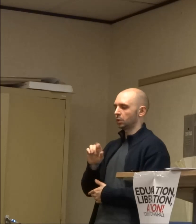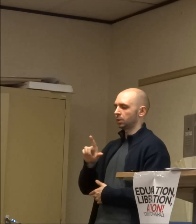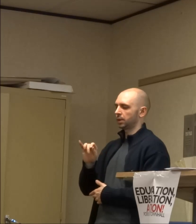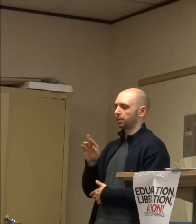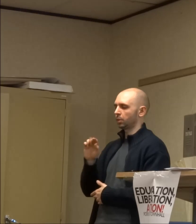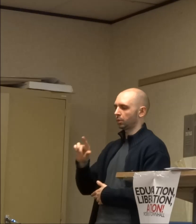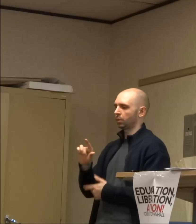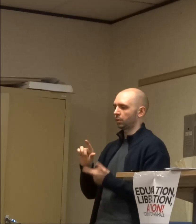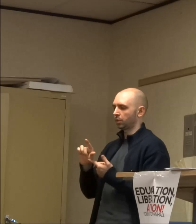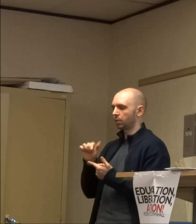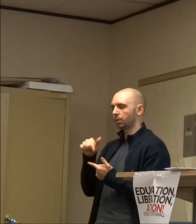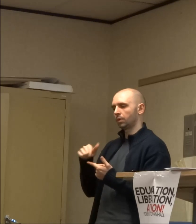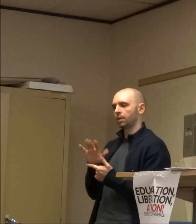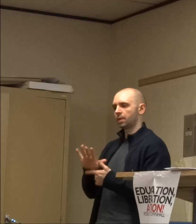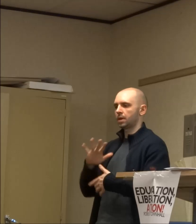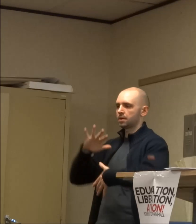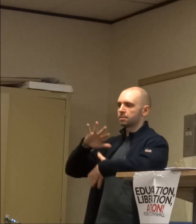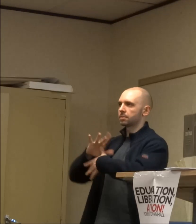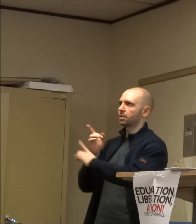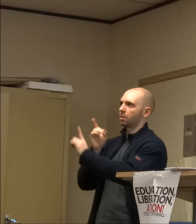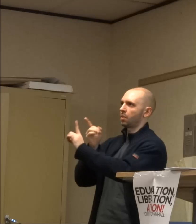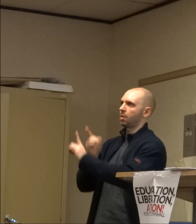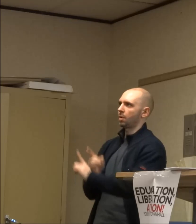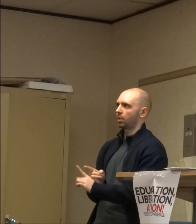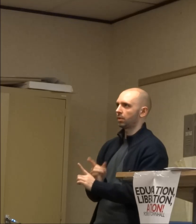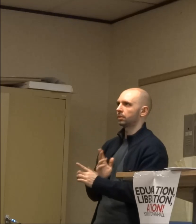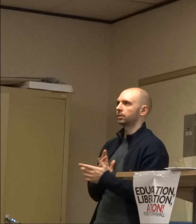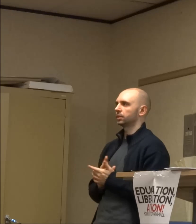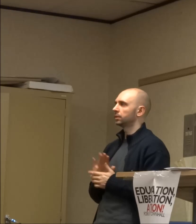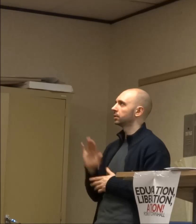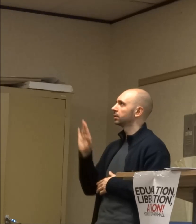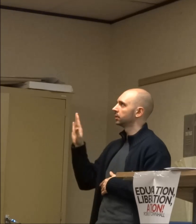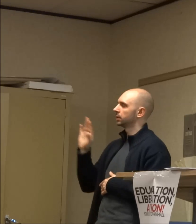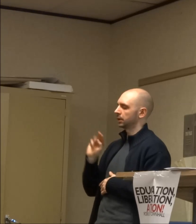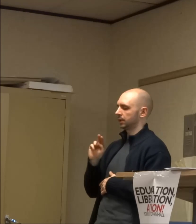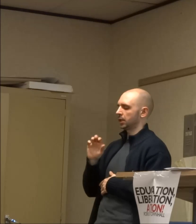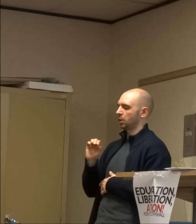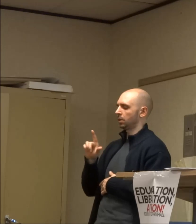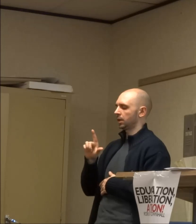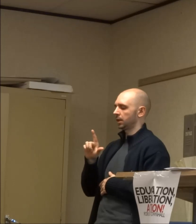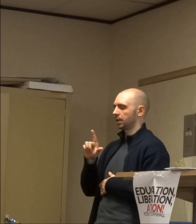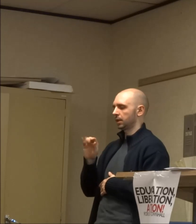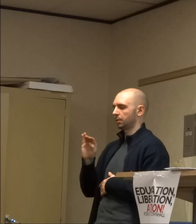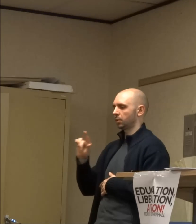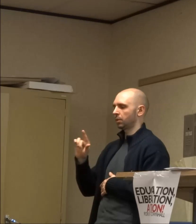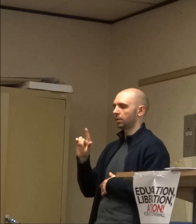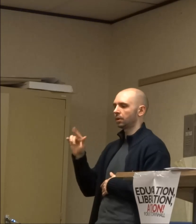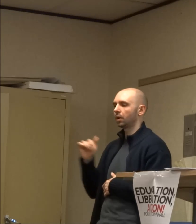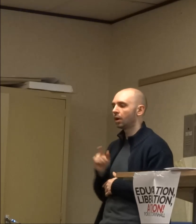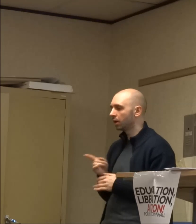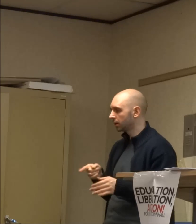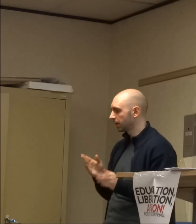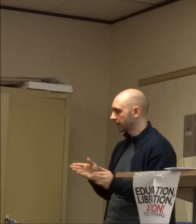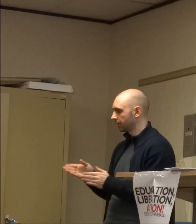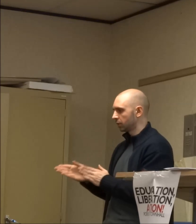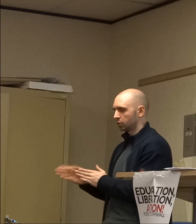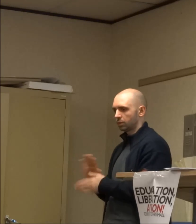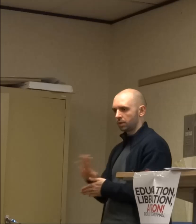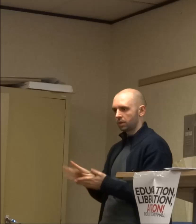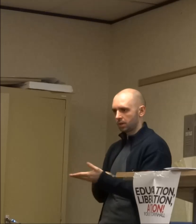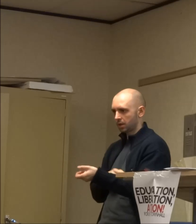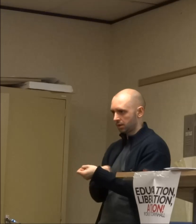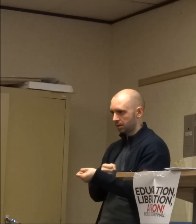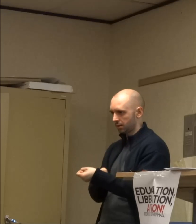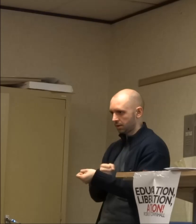of capital over social need. Neoliberal rationality privileges individual rights and advocates for the destruction of the